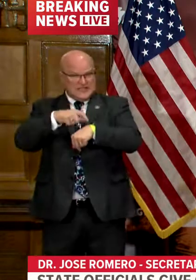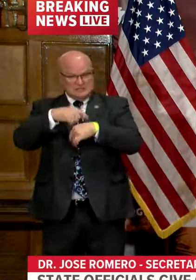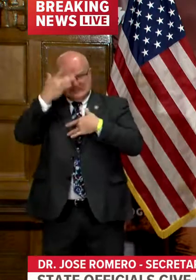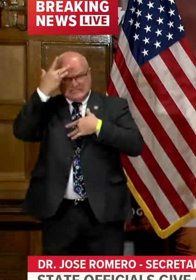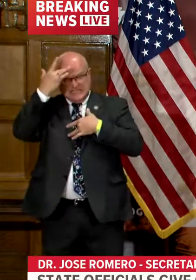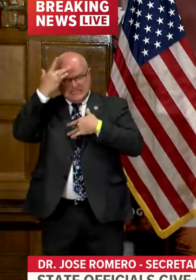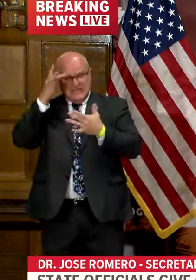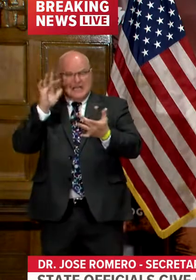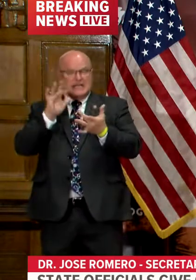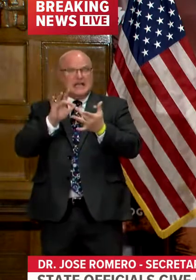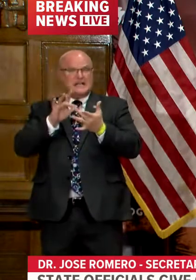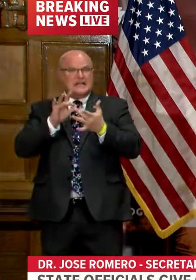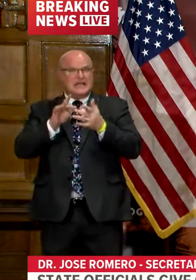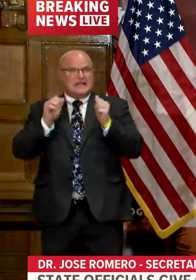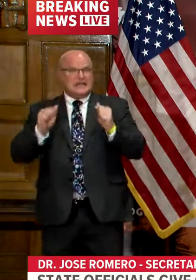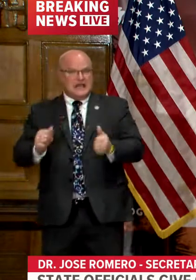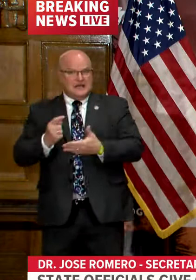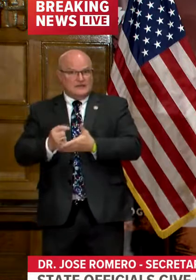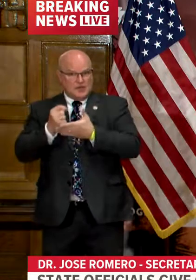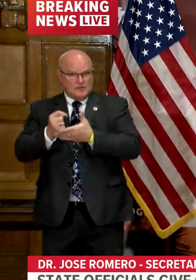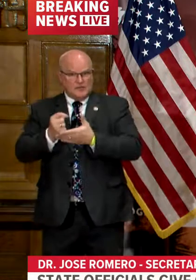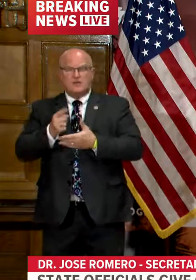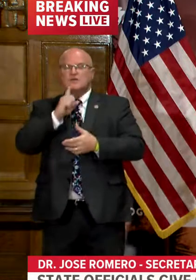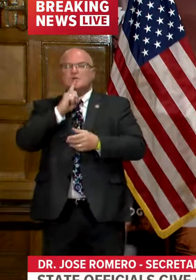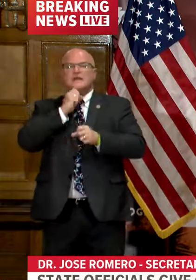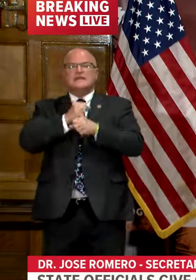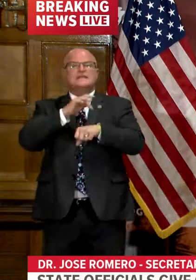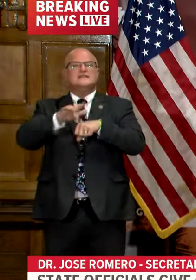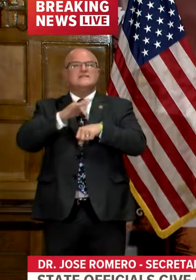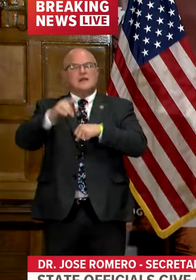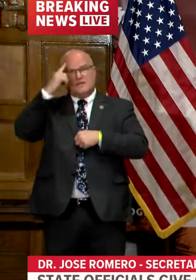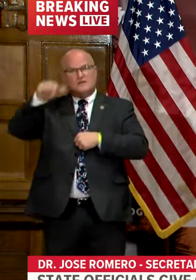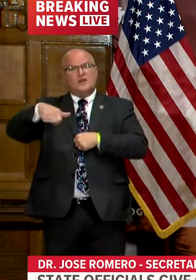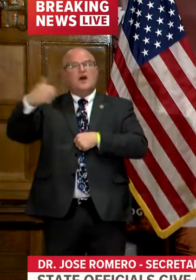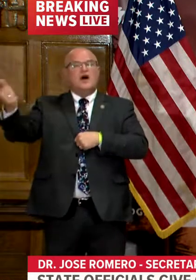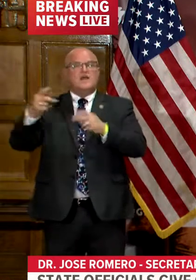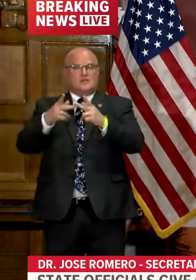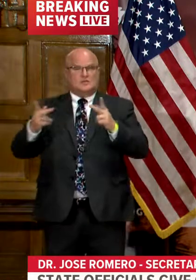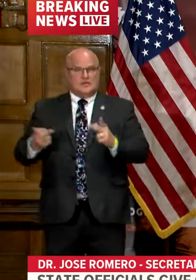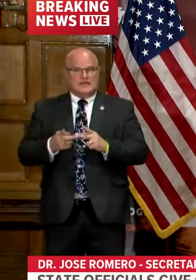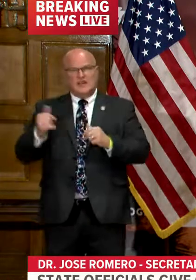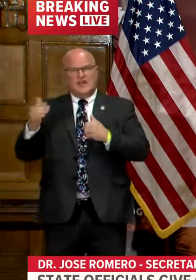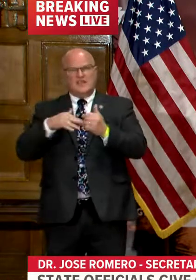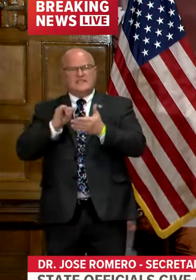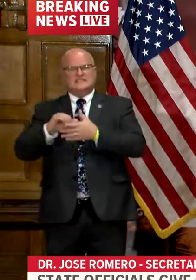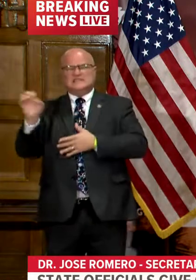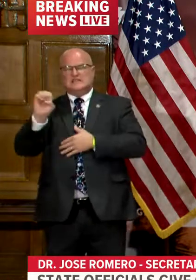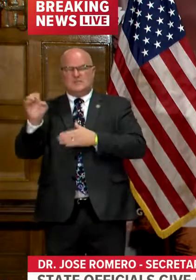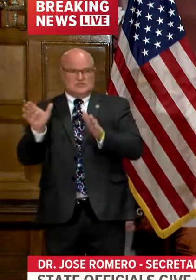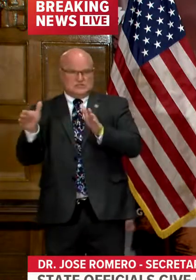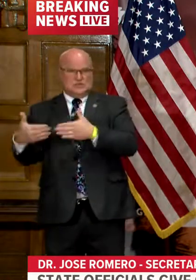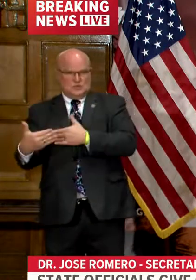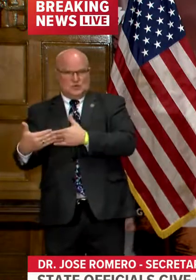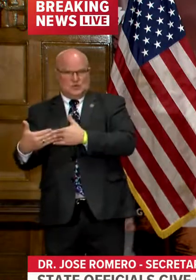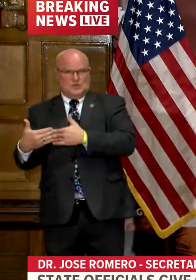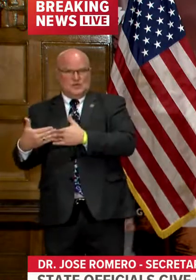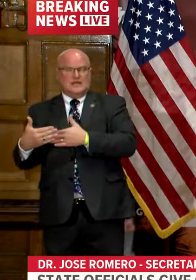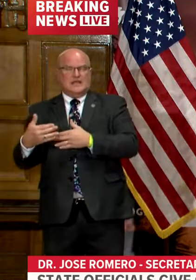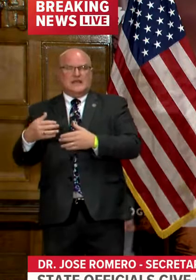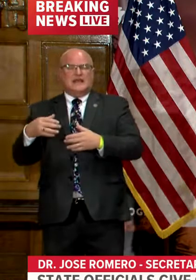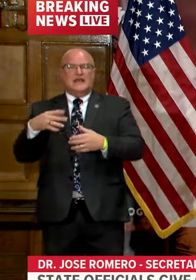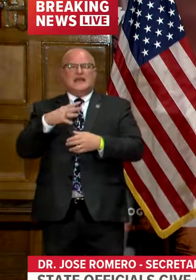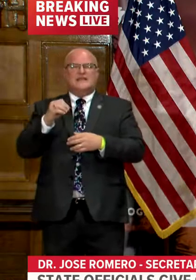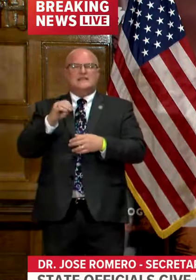to see if they're eligible for these therapies. We are going to try to make these available through other venues other than just an emergency room or an